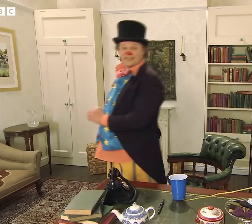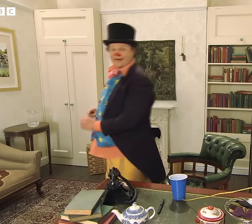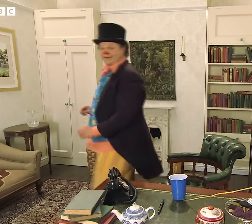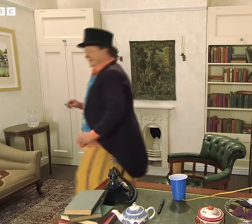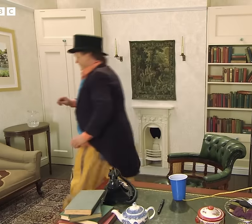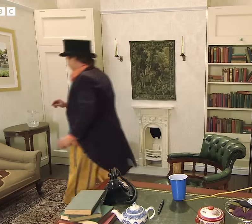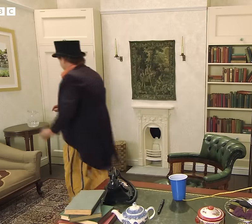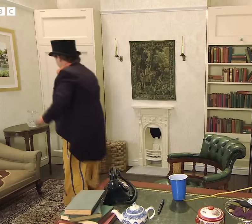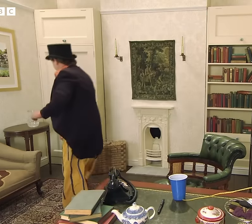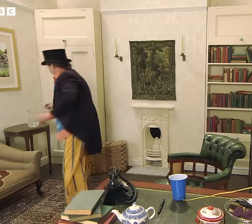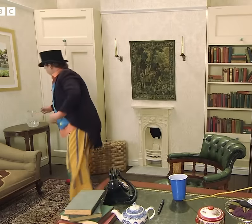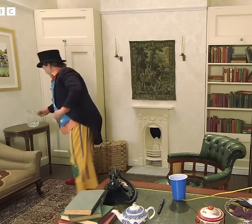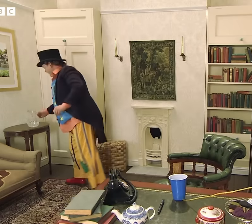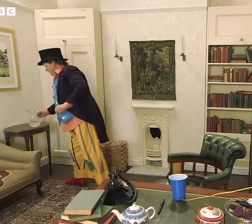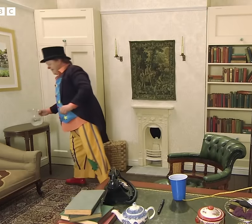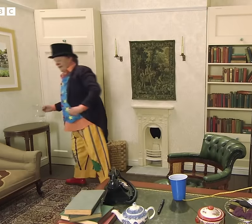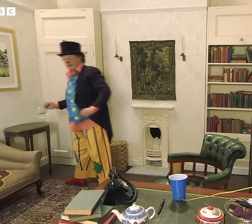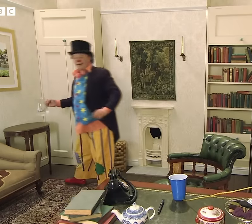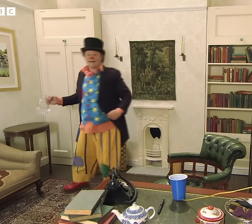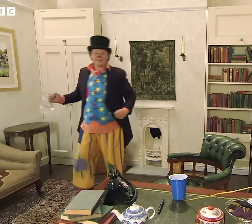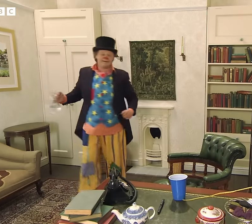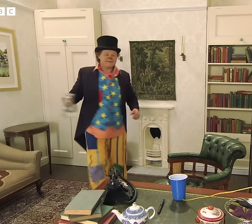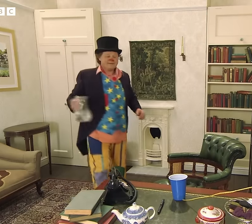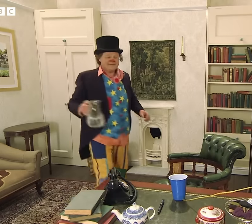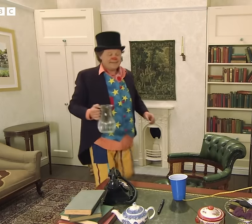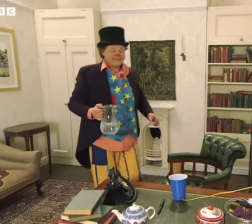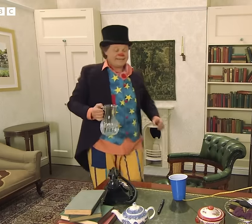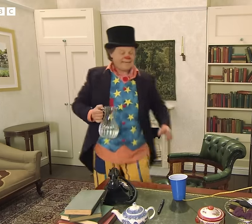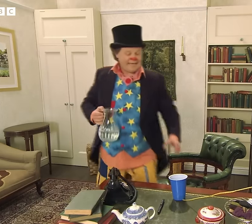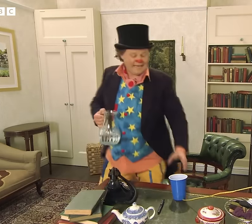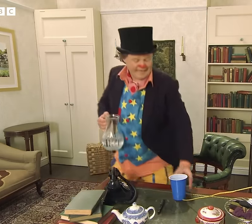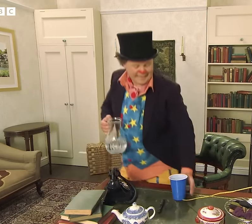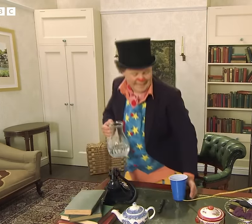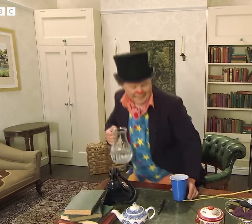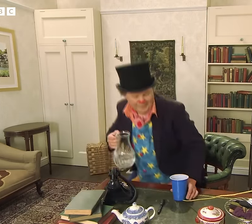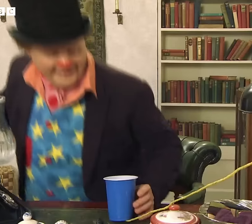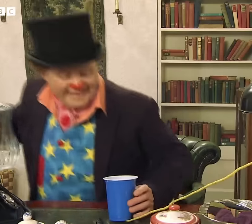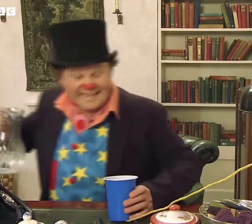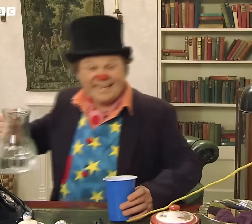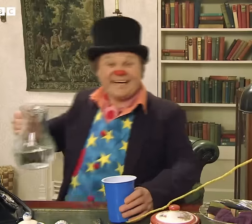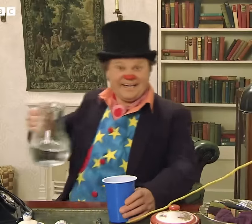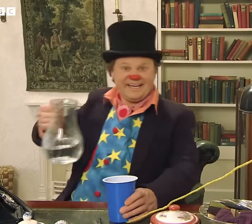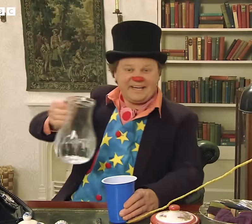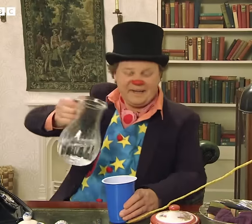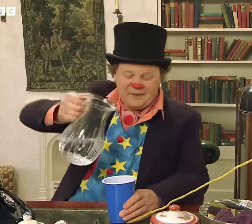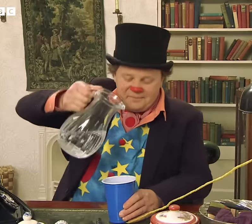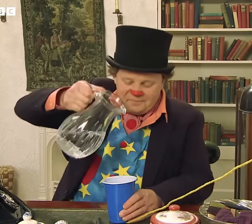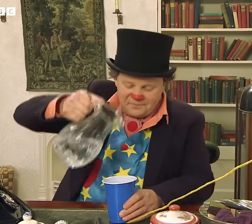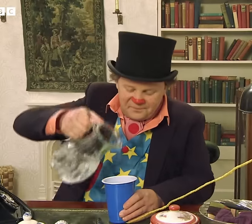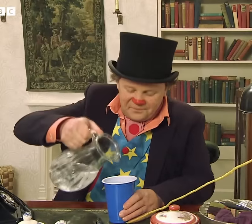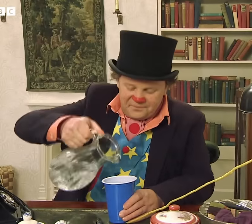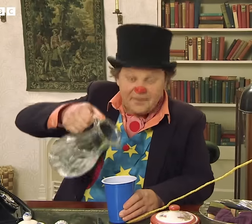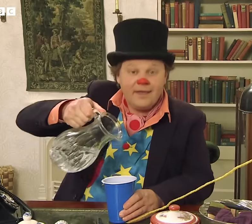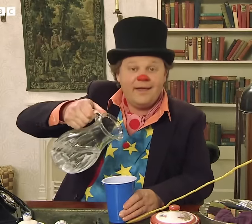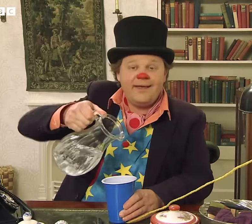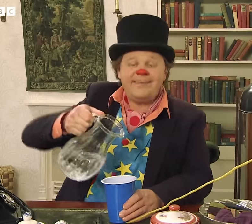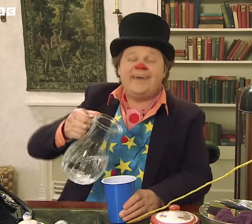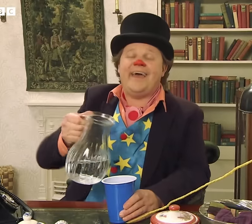jug. There we are. Yeah, now. Lord Tumble?